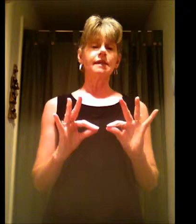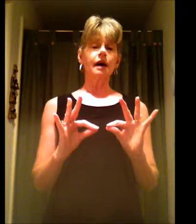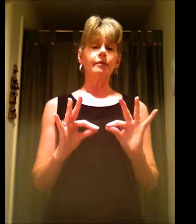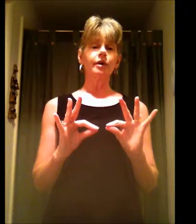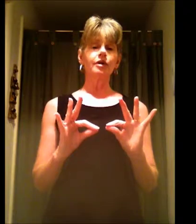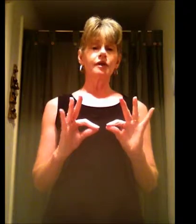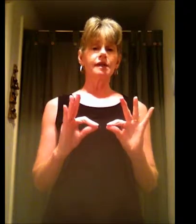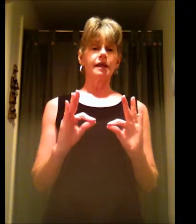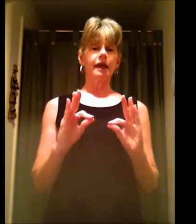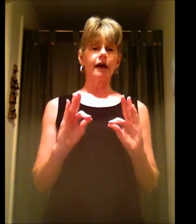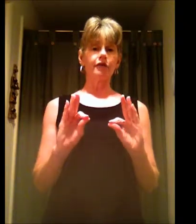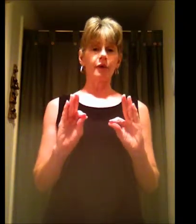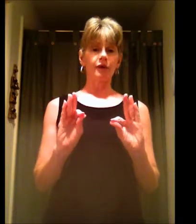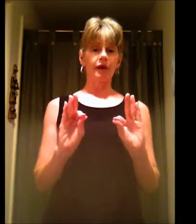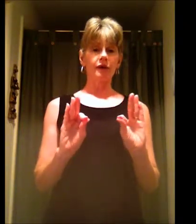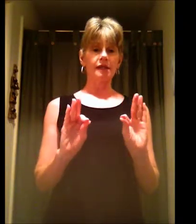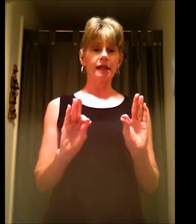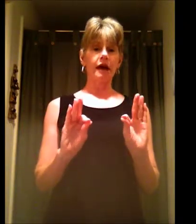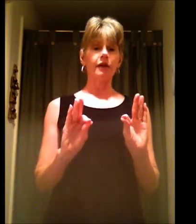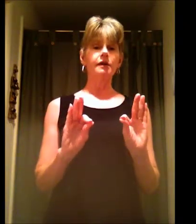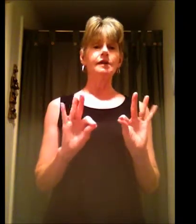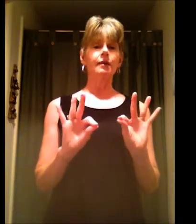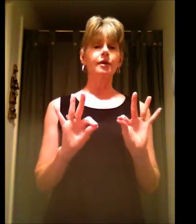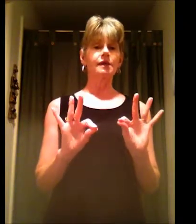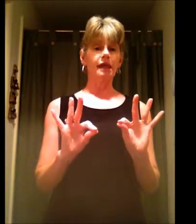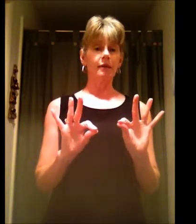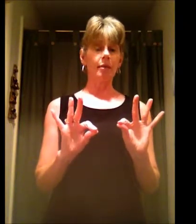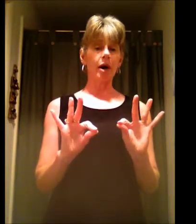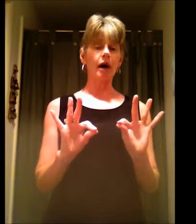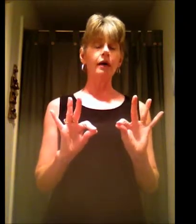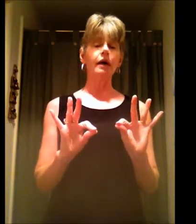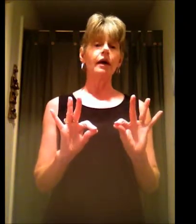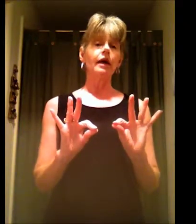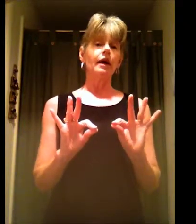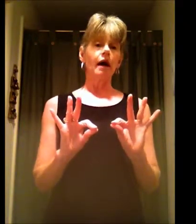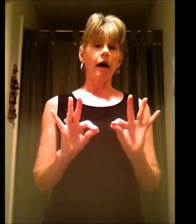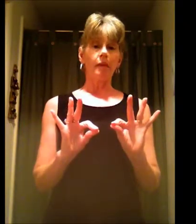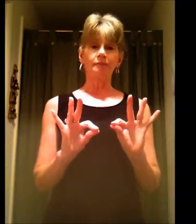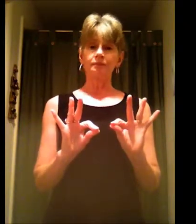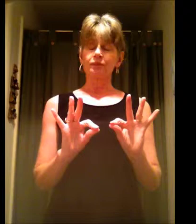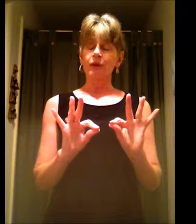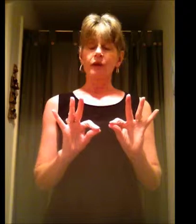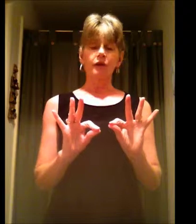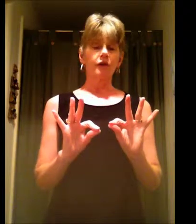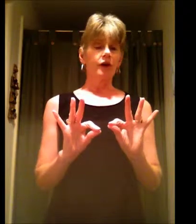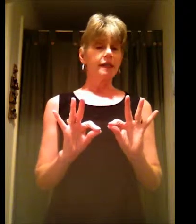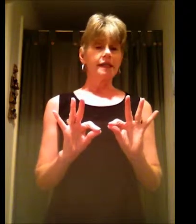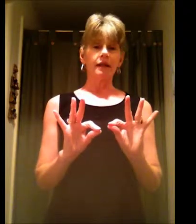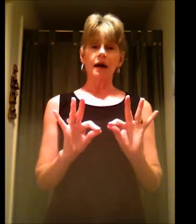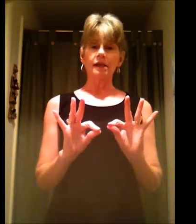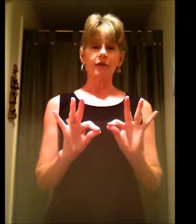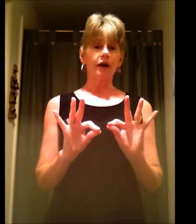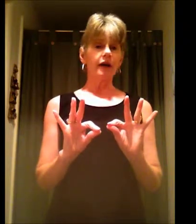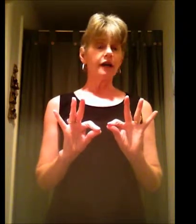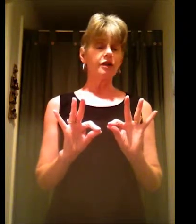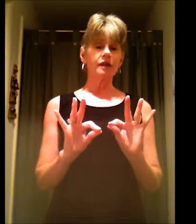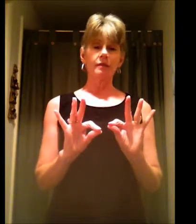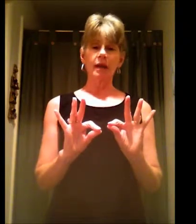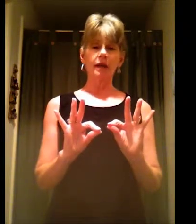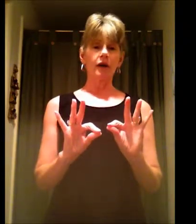sign books you'll see the F with fingers together, some you'll see them apart. you're going to see lots of variations depending on